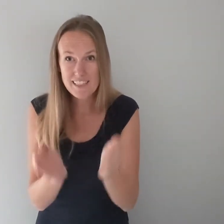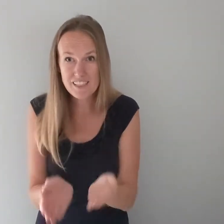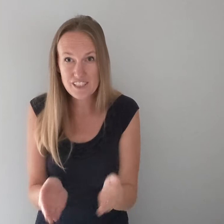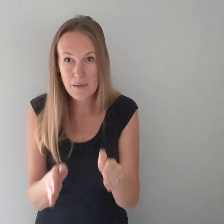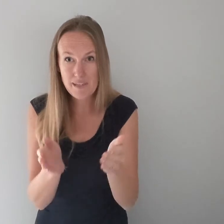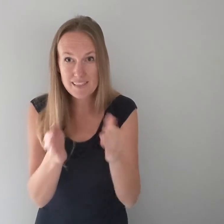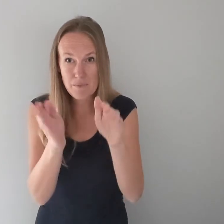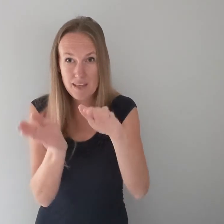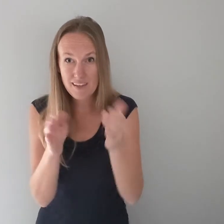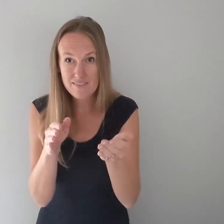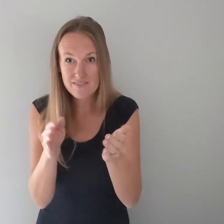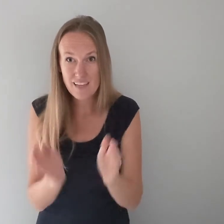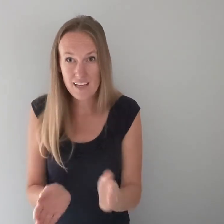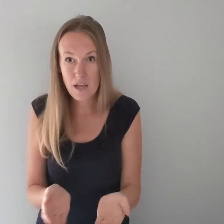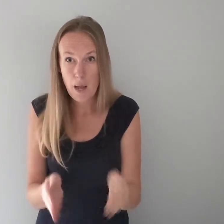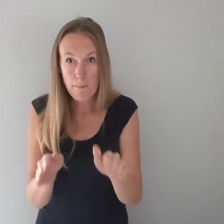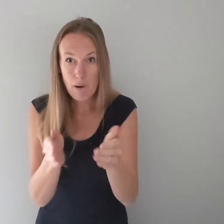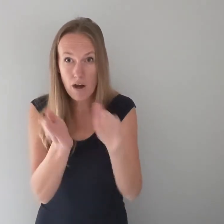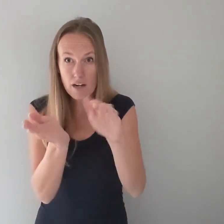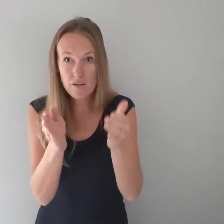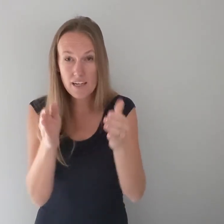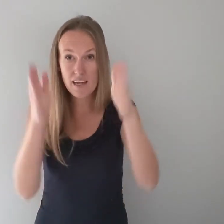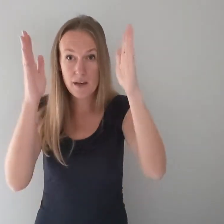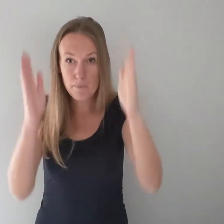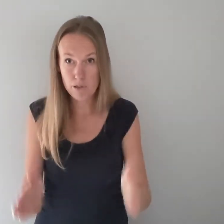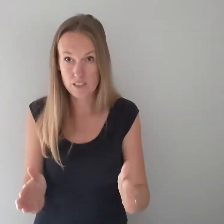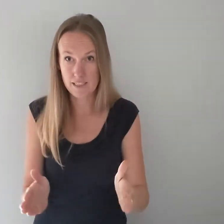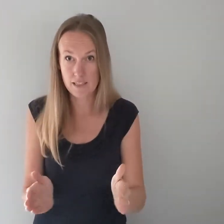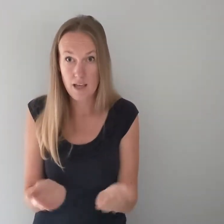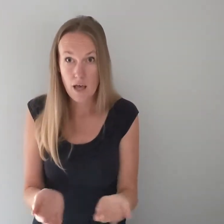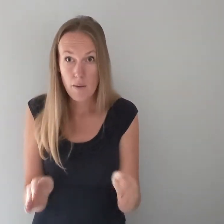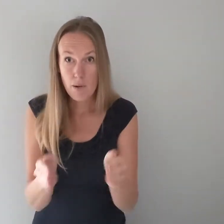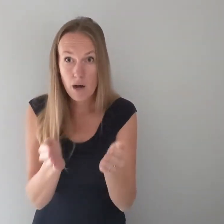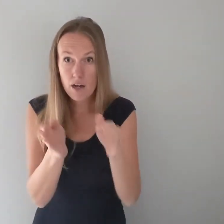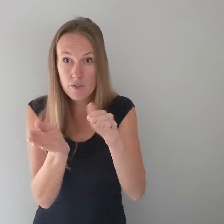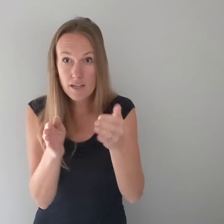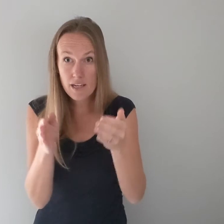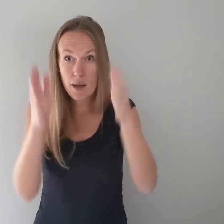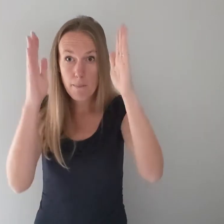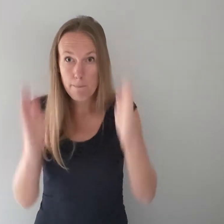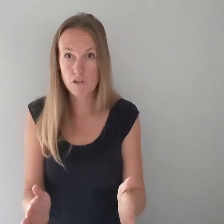you're shaping something, okay? Pottery, person. Pottery,